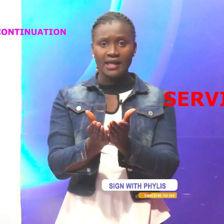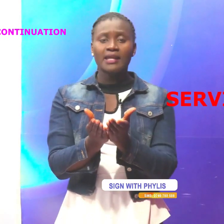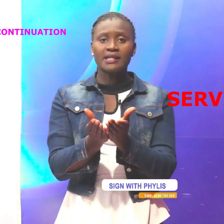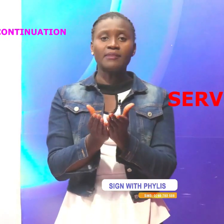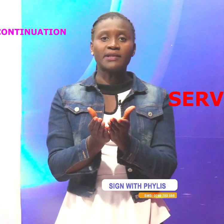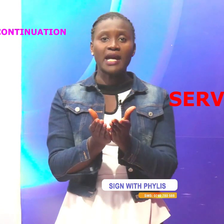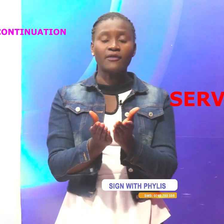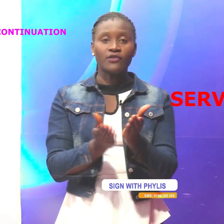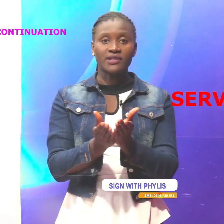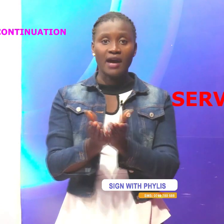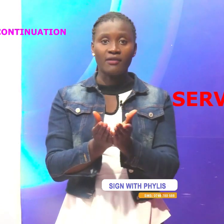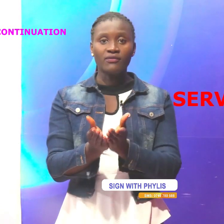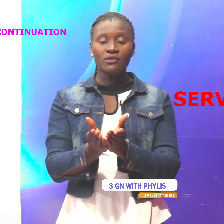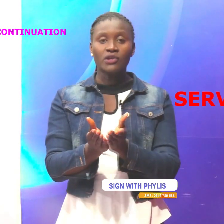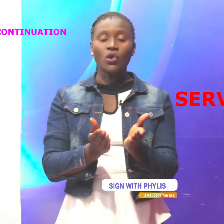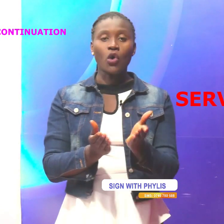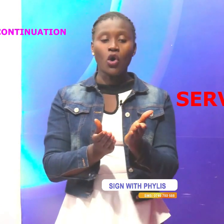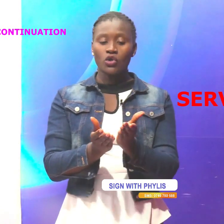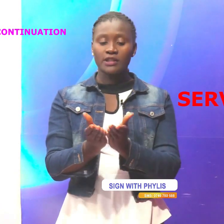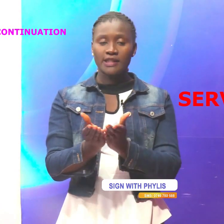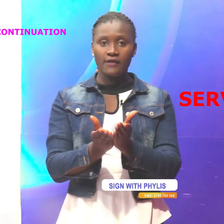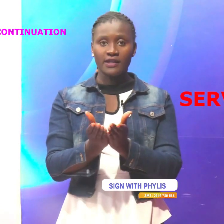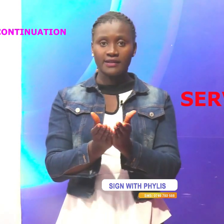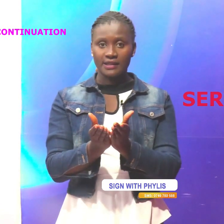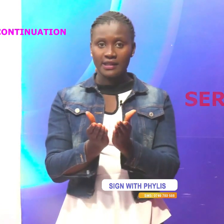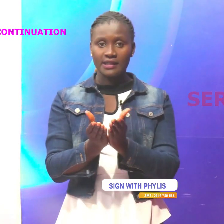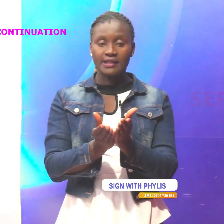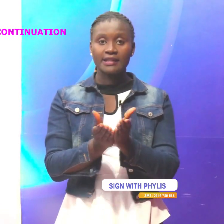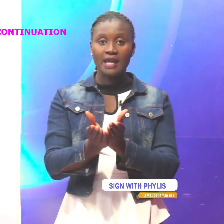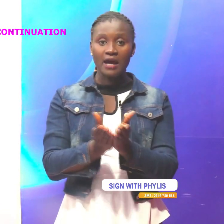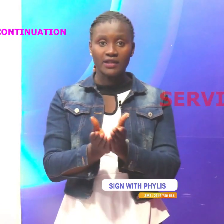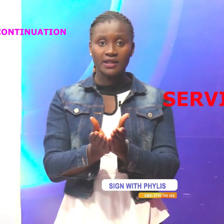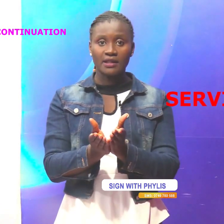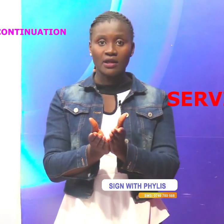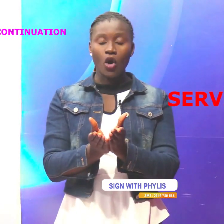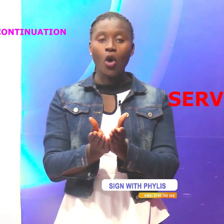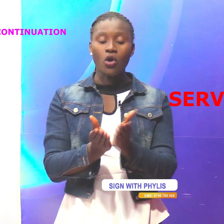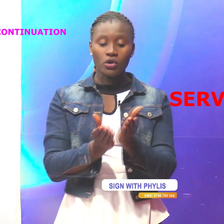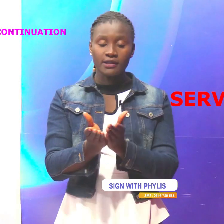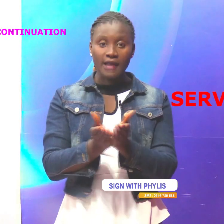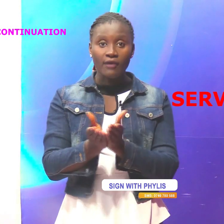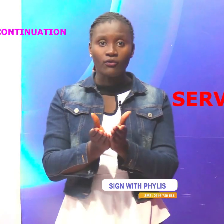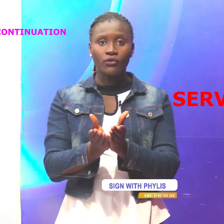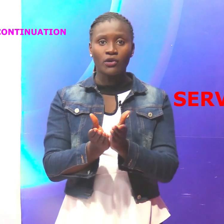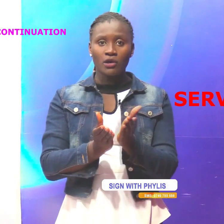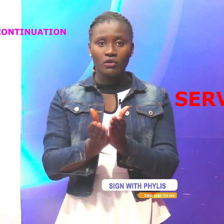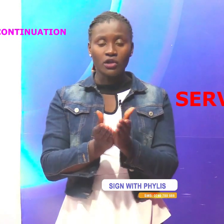same sign for serve, so service. This is service or serve. When you